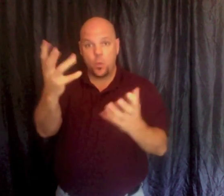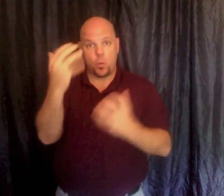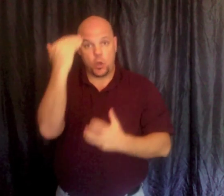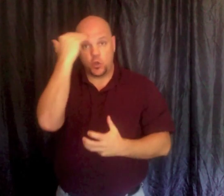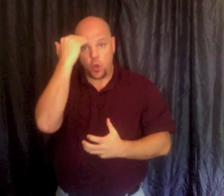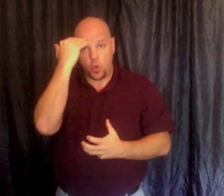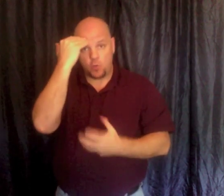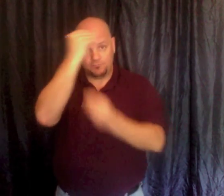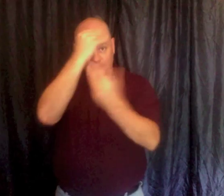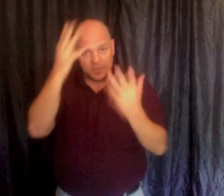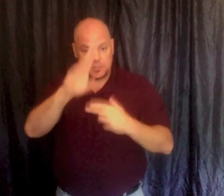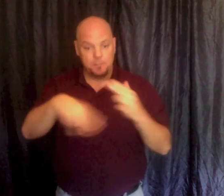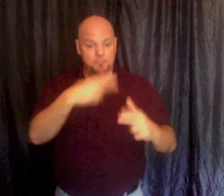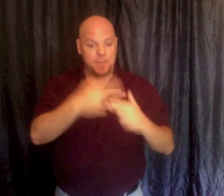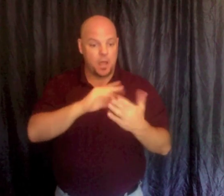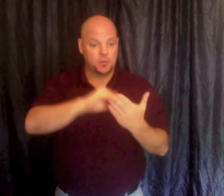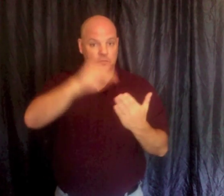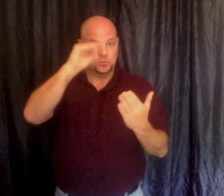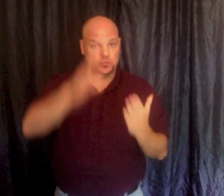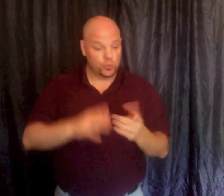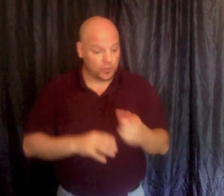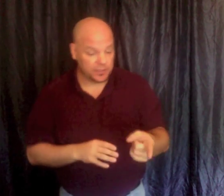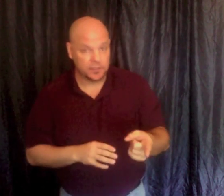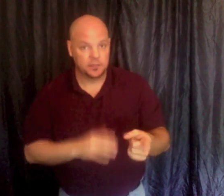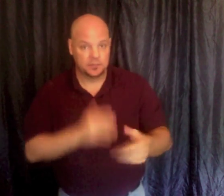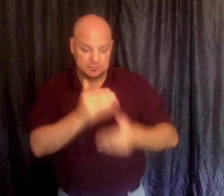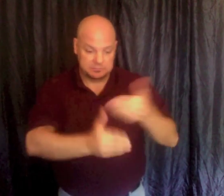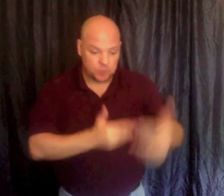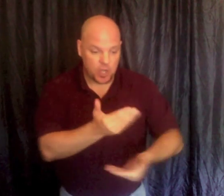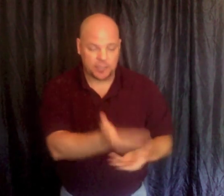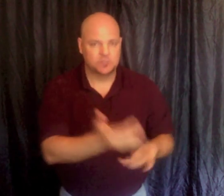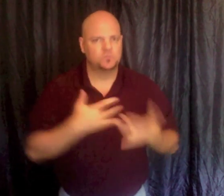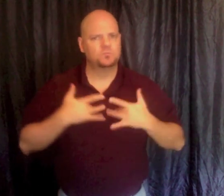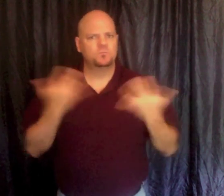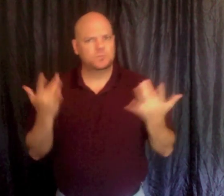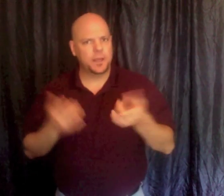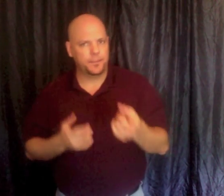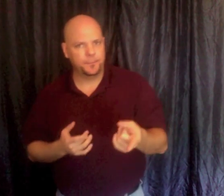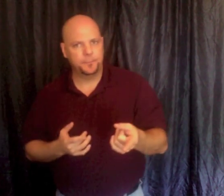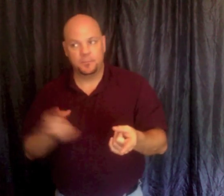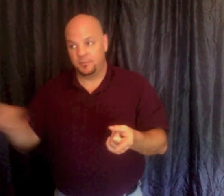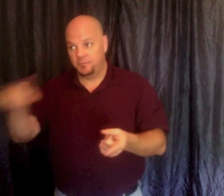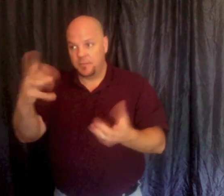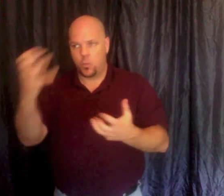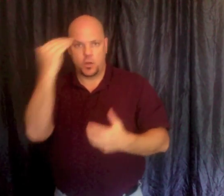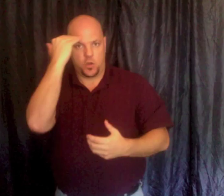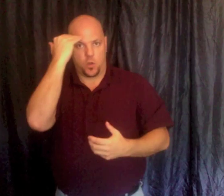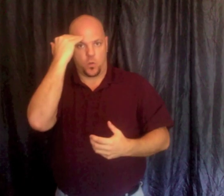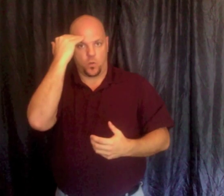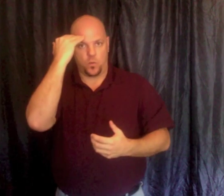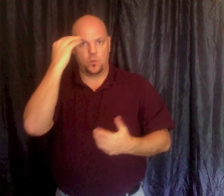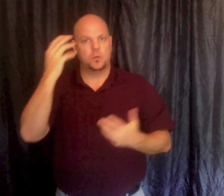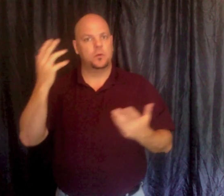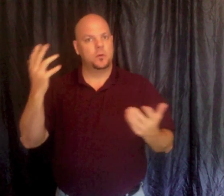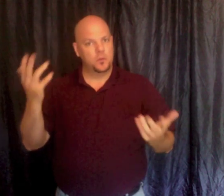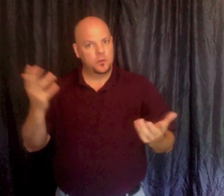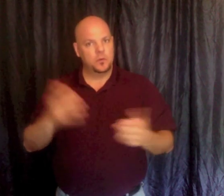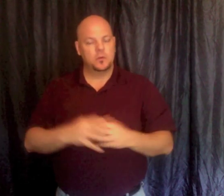on in the progress of this student. So, how do you feel?